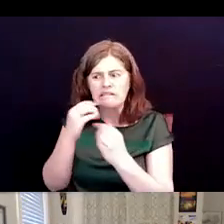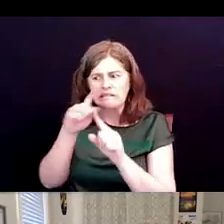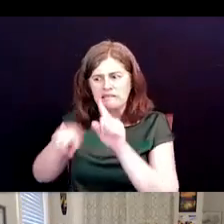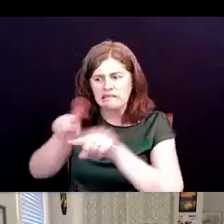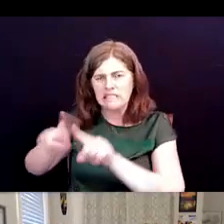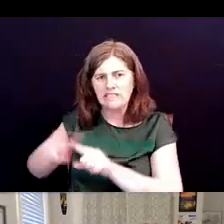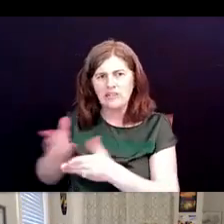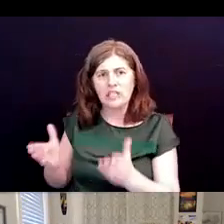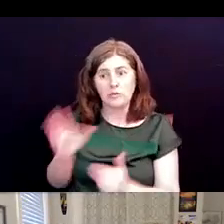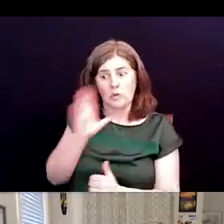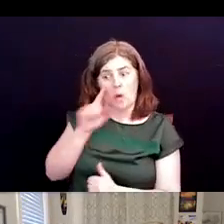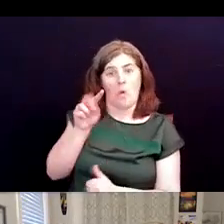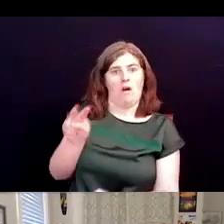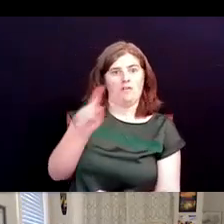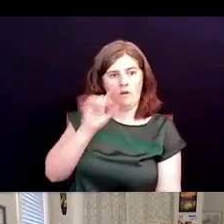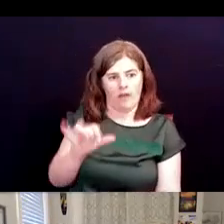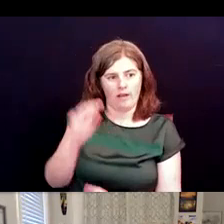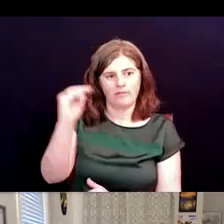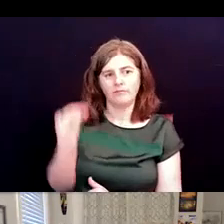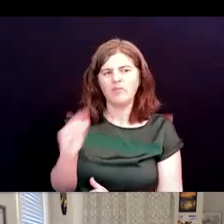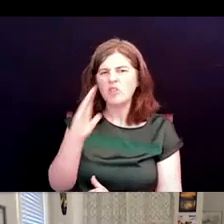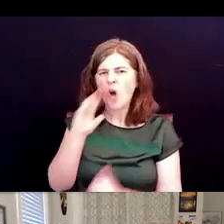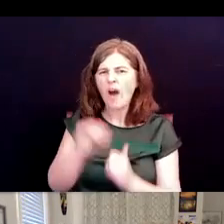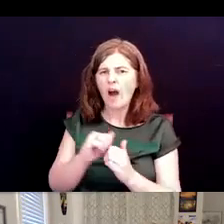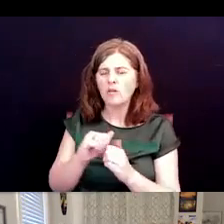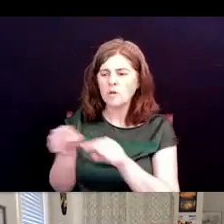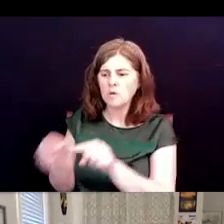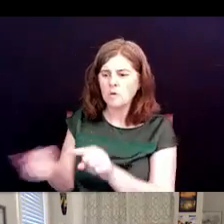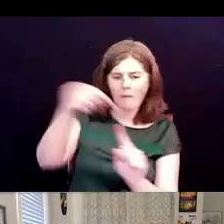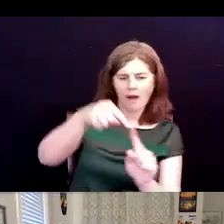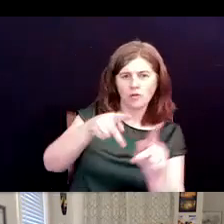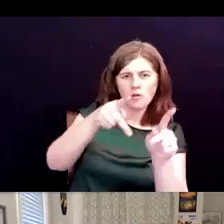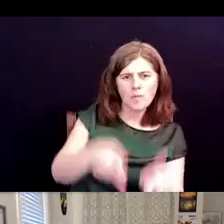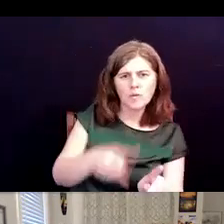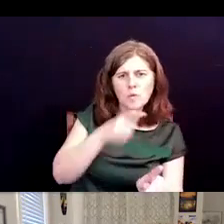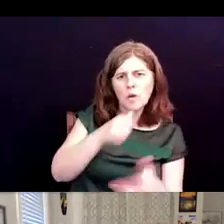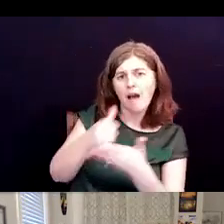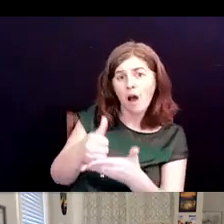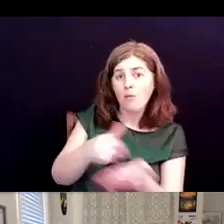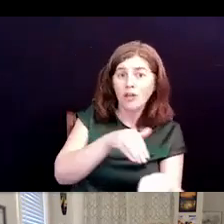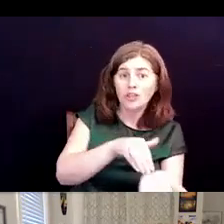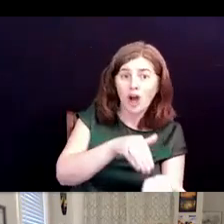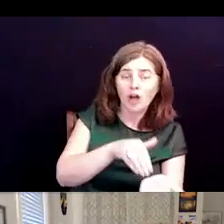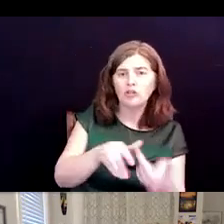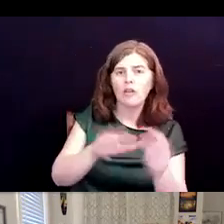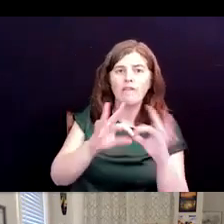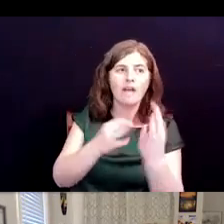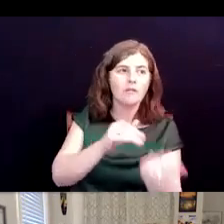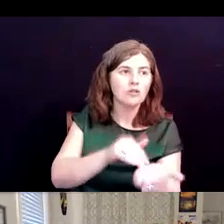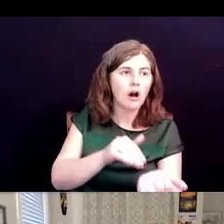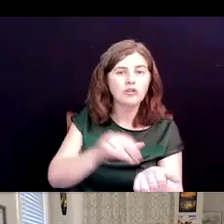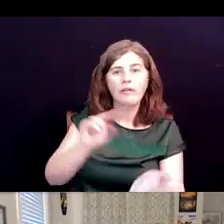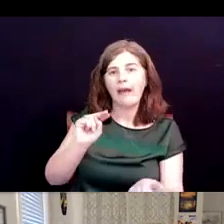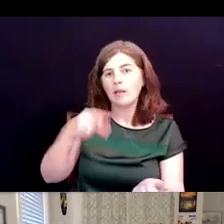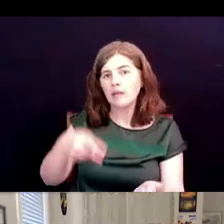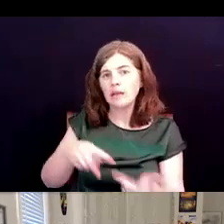knowing that is important. And then just knowing how to connect back to the person that can help with that, the pediatrician, the family physician, the nurse practitioner, the